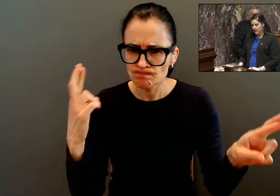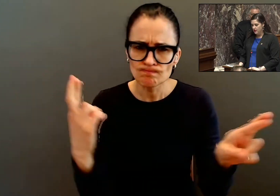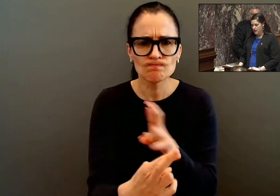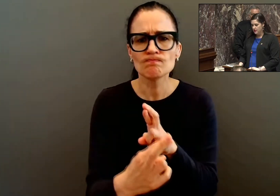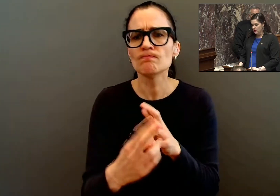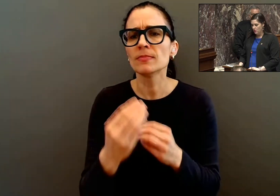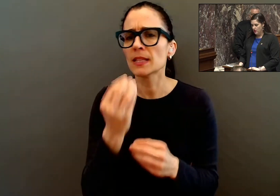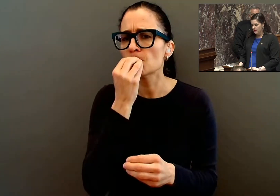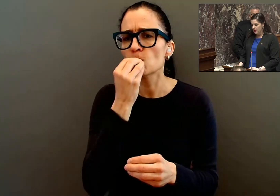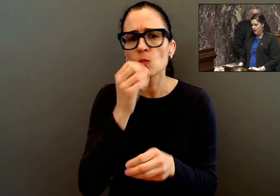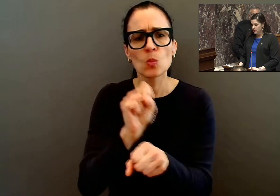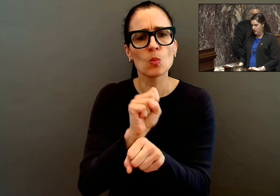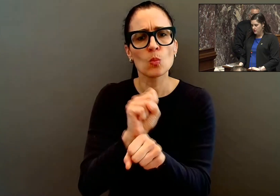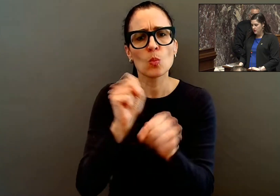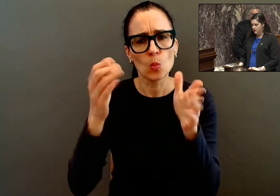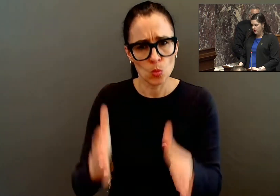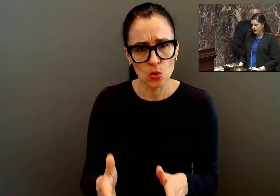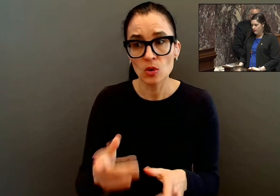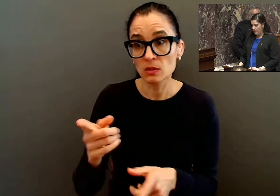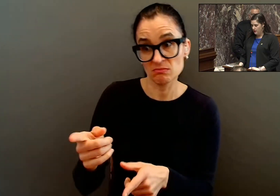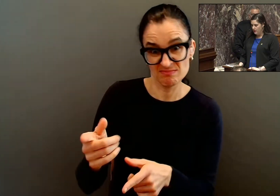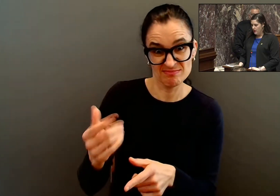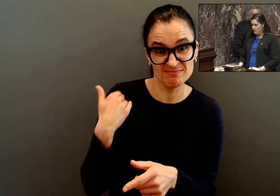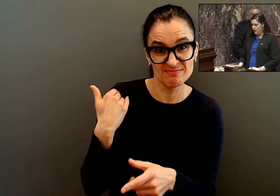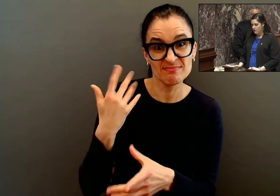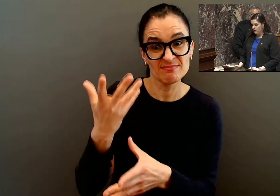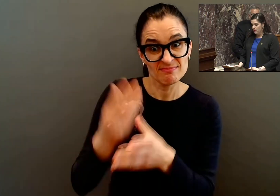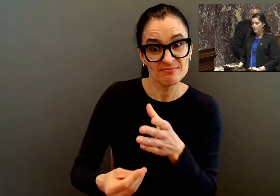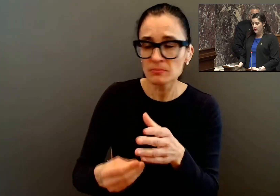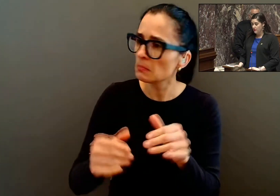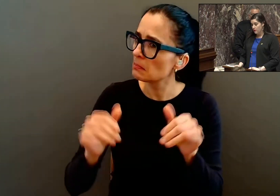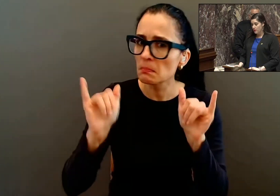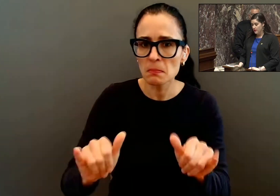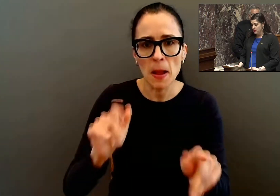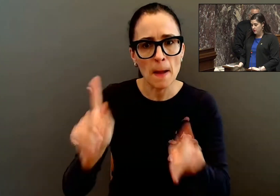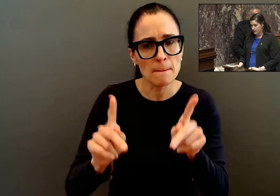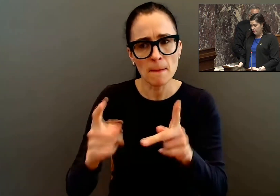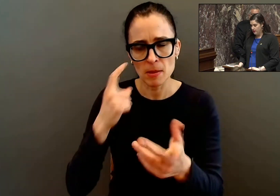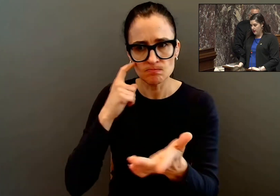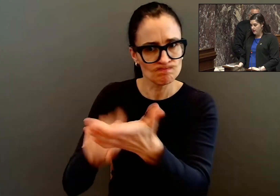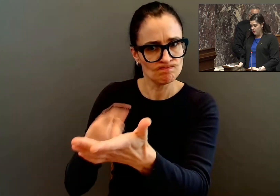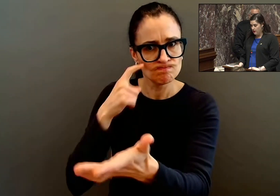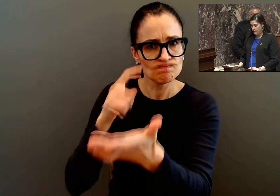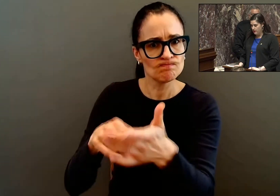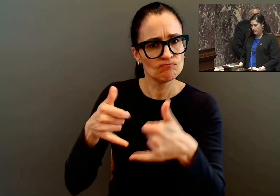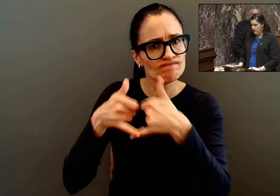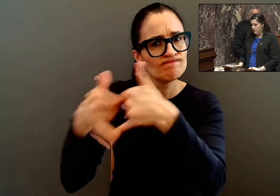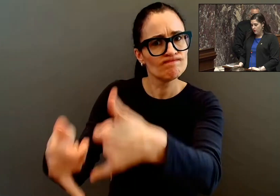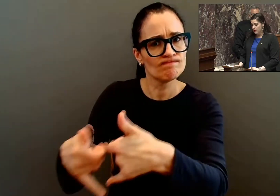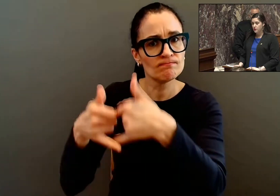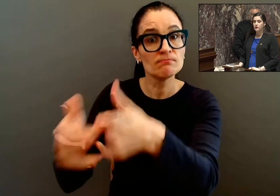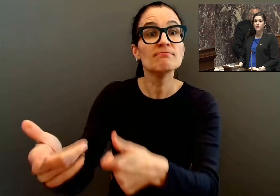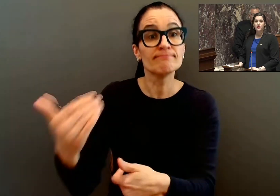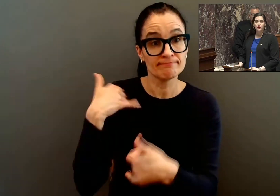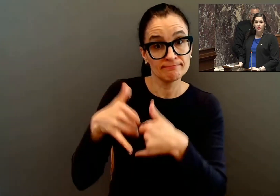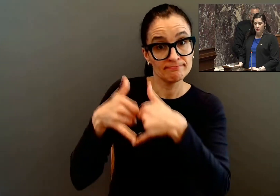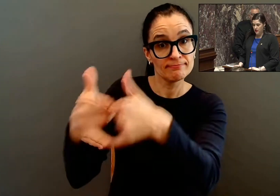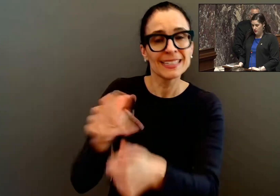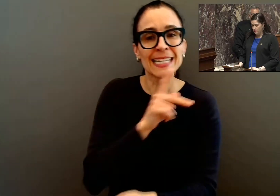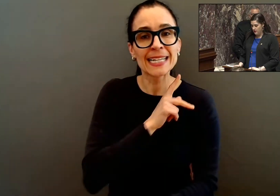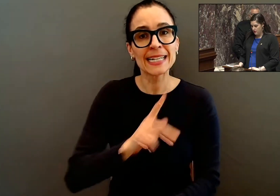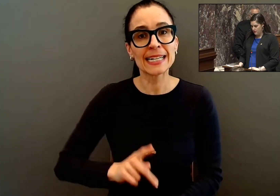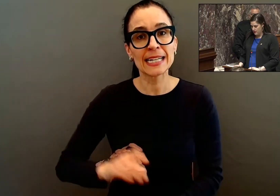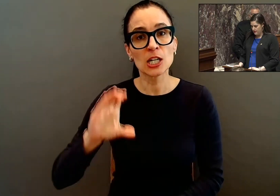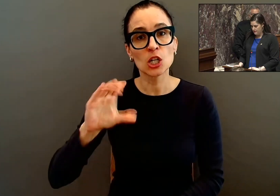actually recognized and awarded the King Charles III Medal by the former Minister of Labour in her honor for her service and her